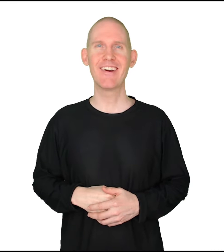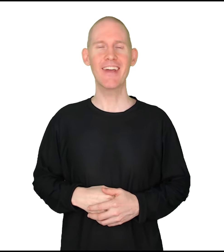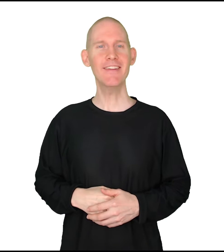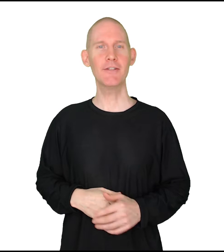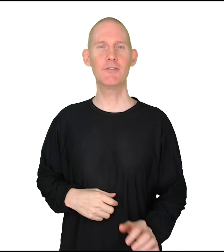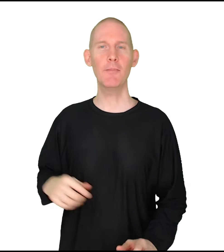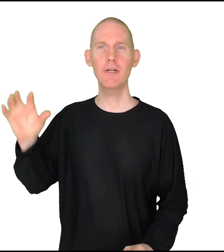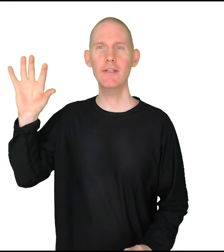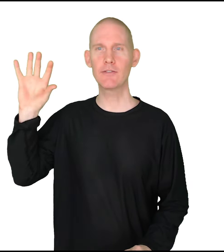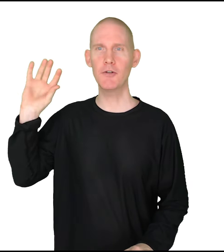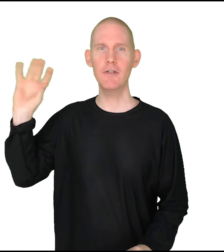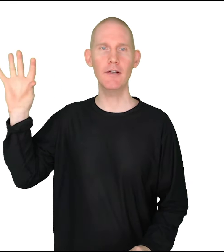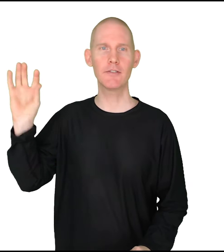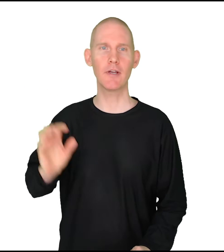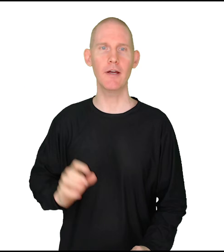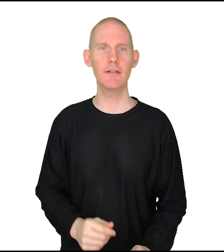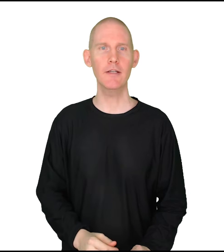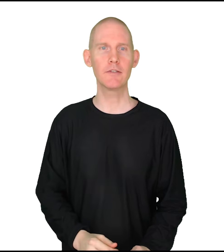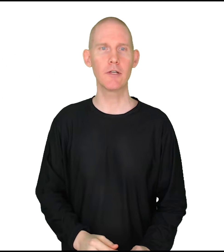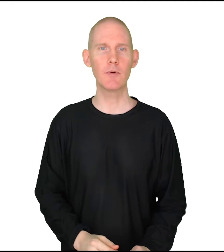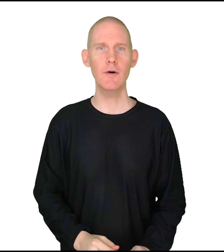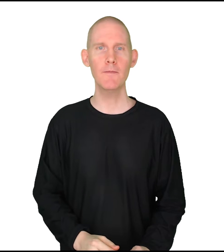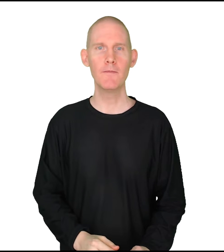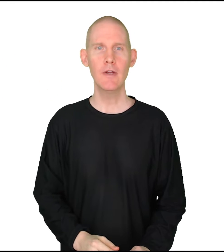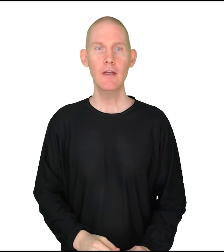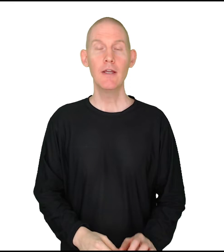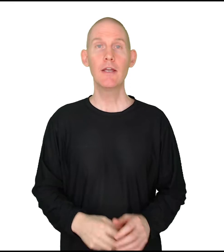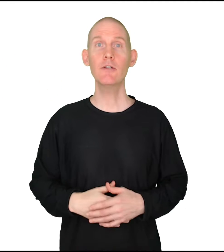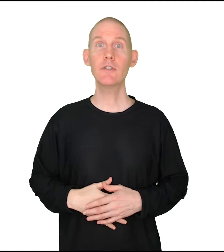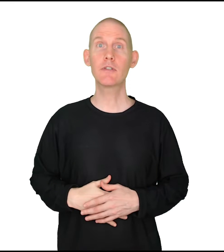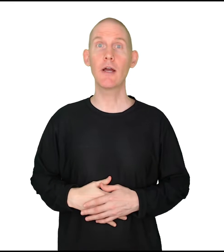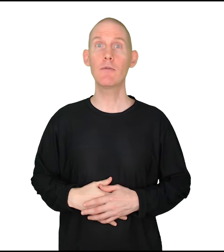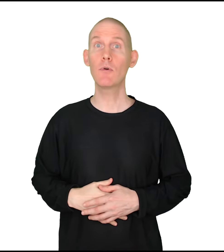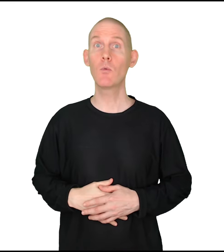Okay, let's jump in. Let's learn how to sign this. Here we go. Here's the sign for wait.